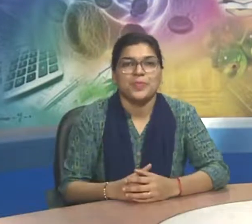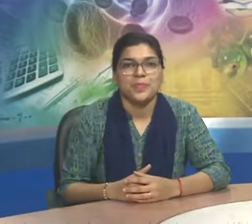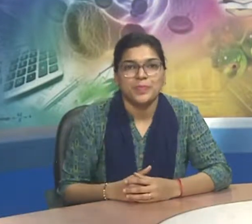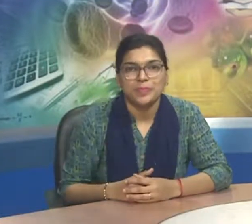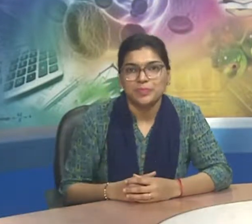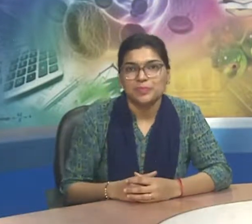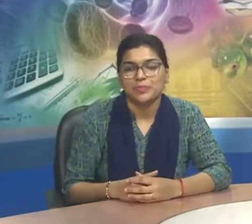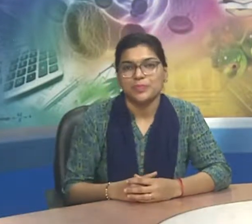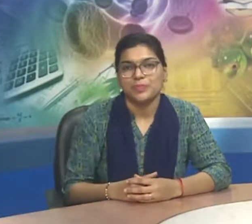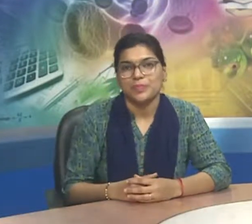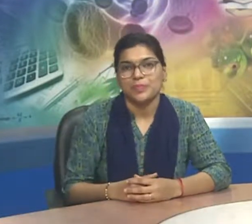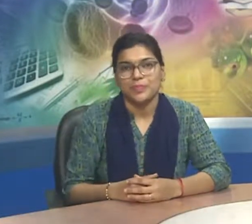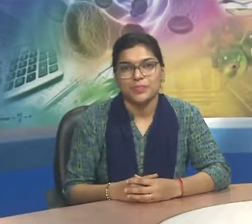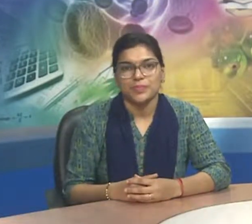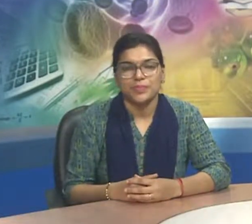exist.